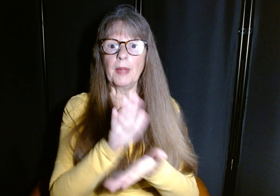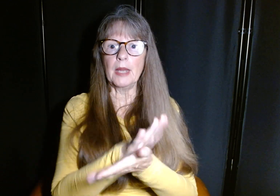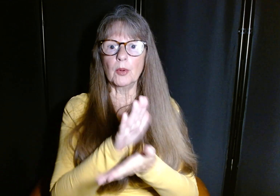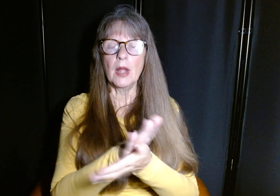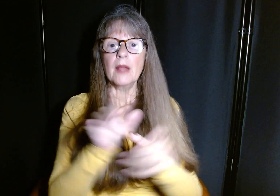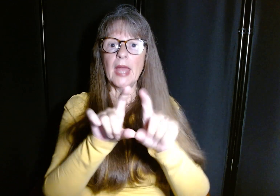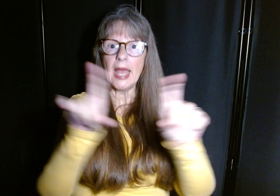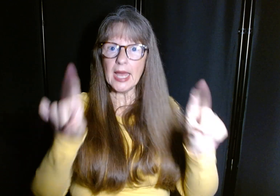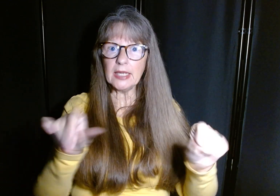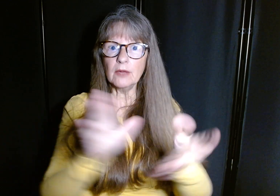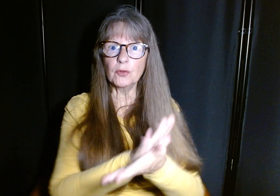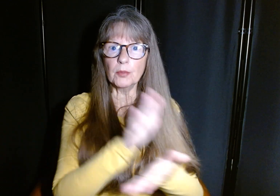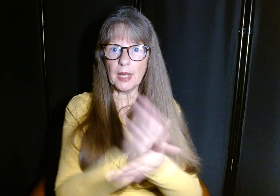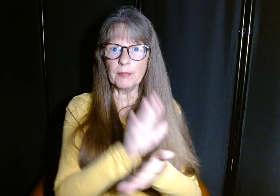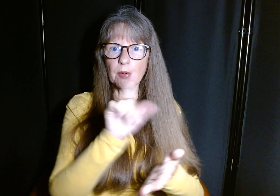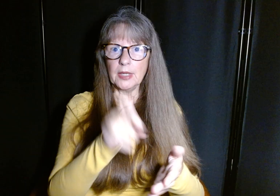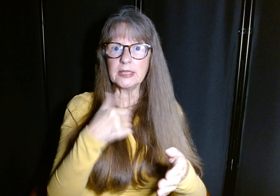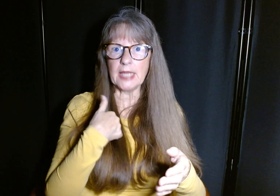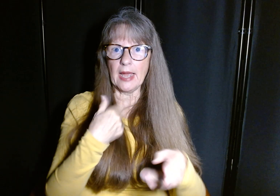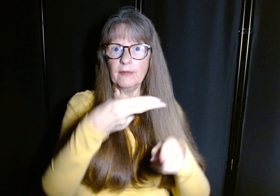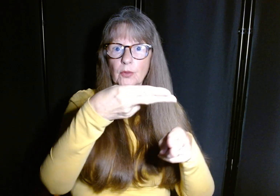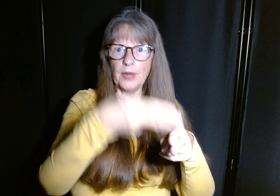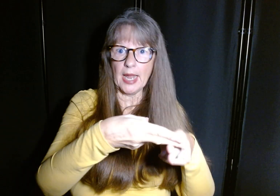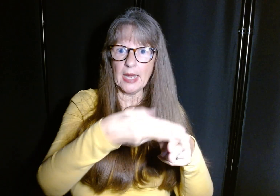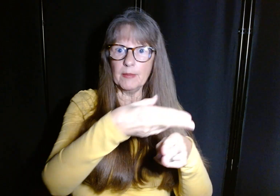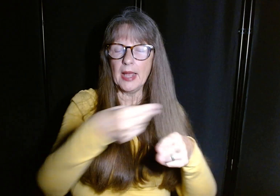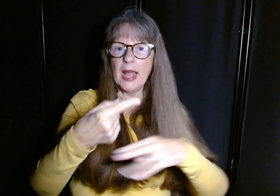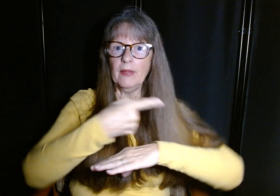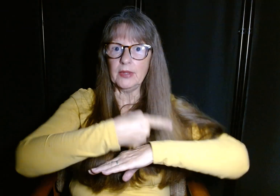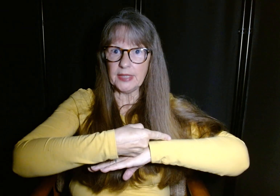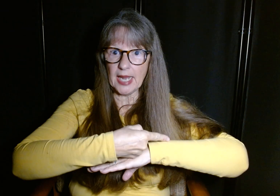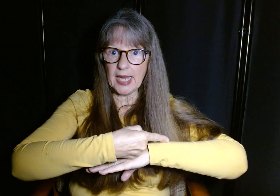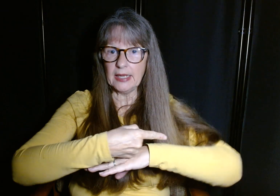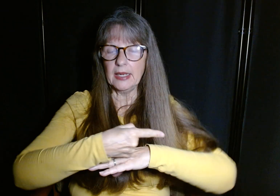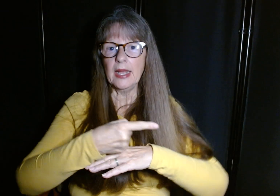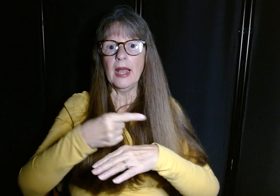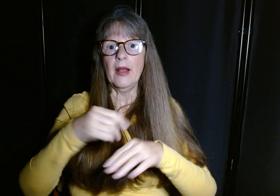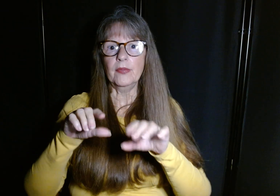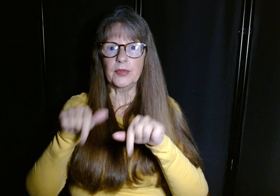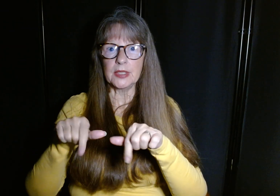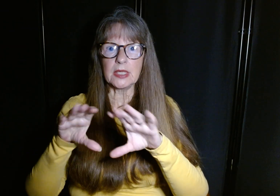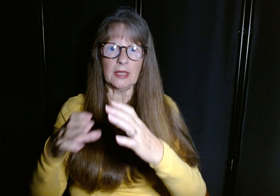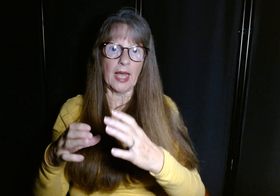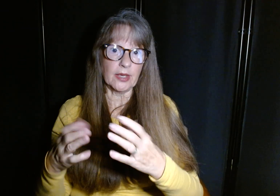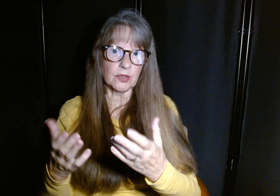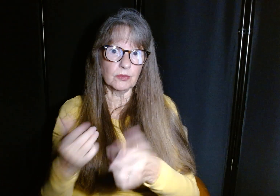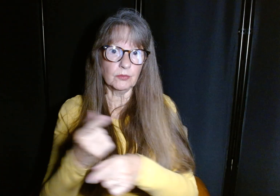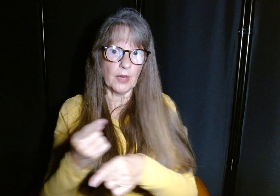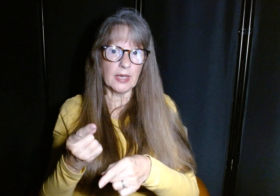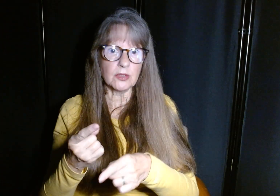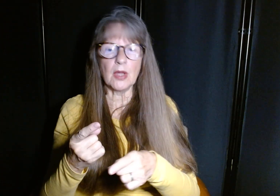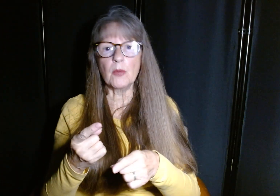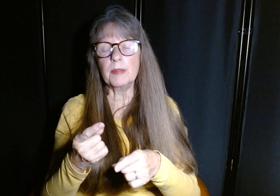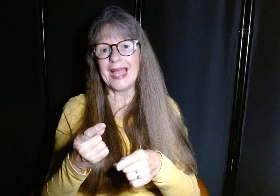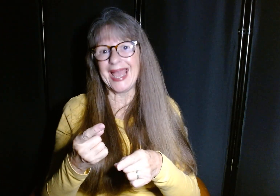paper. The heading of your paper needs to have your name and the date and this class, right? So that would be a